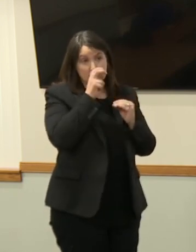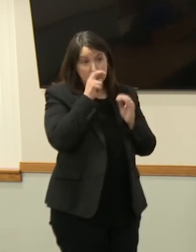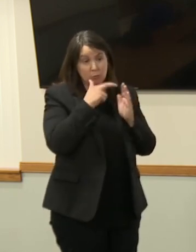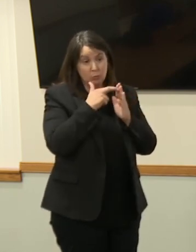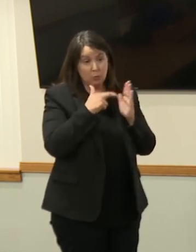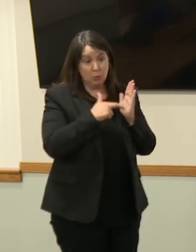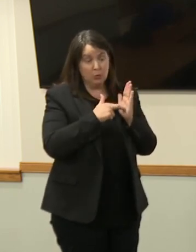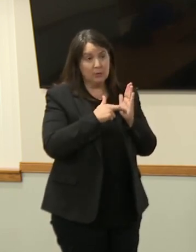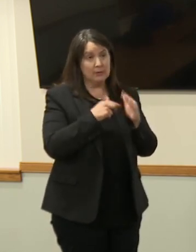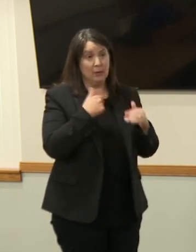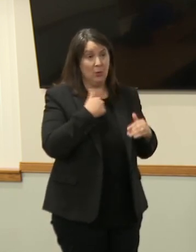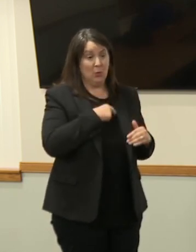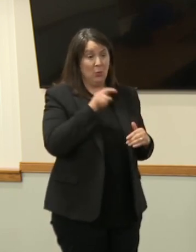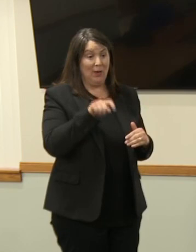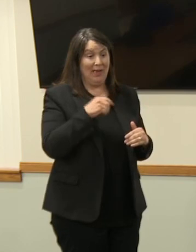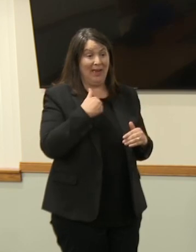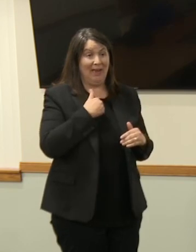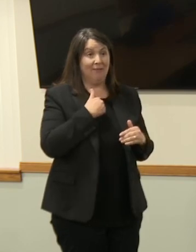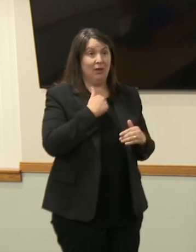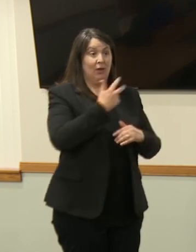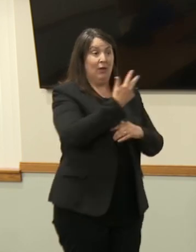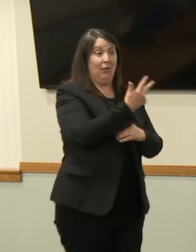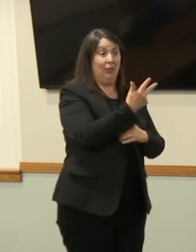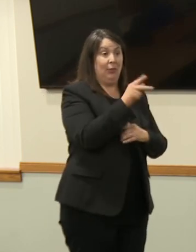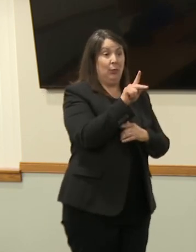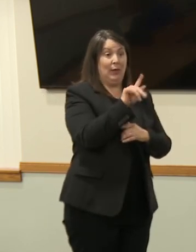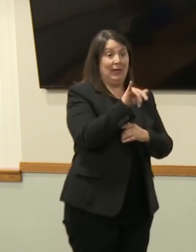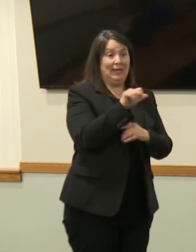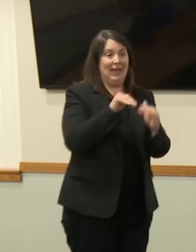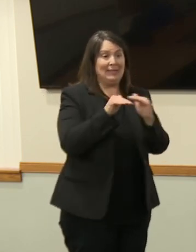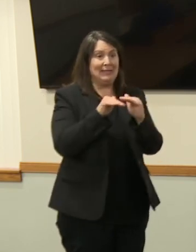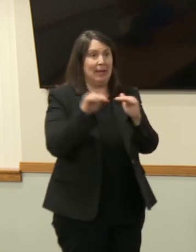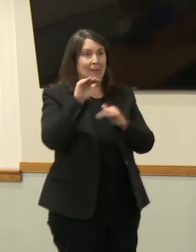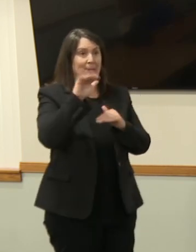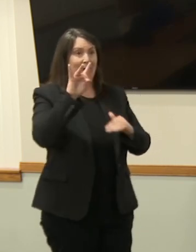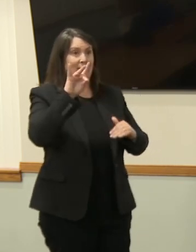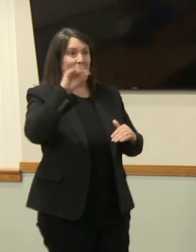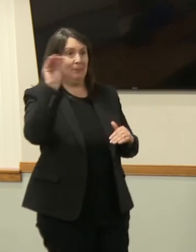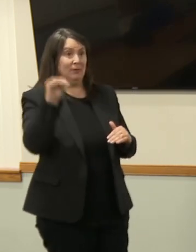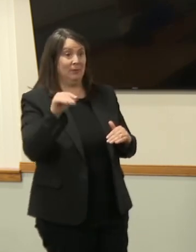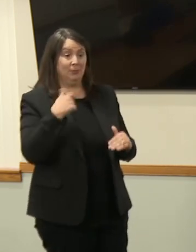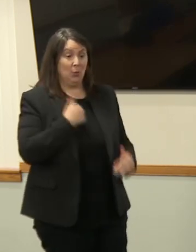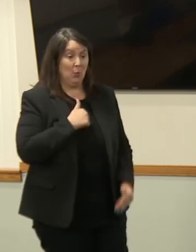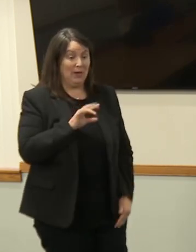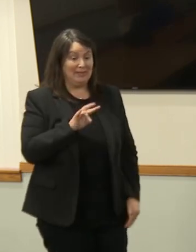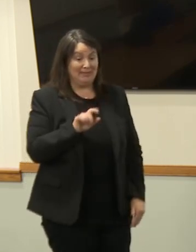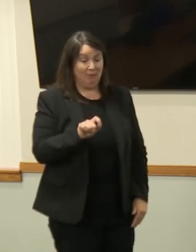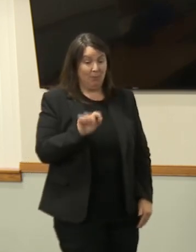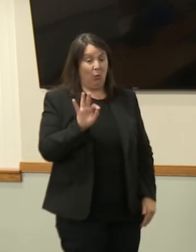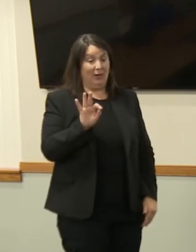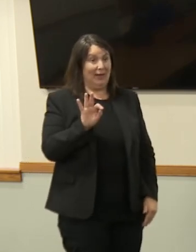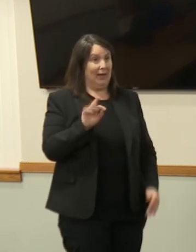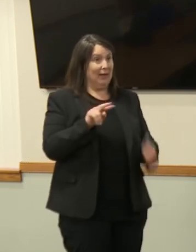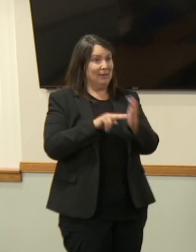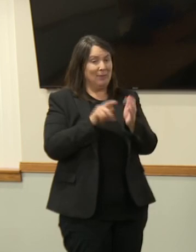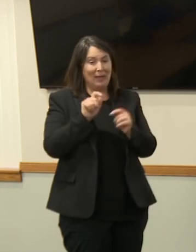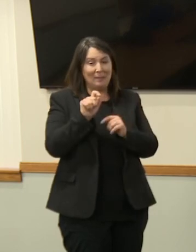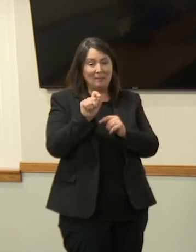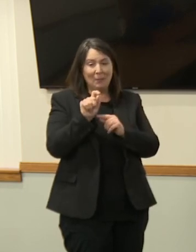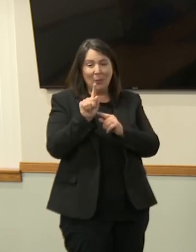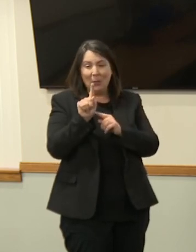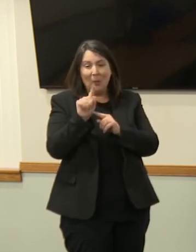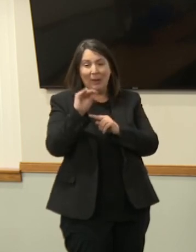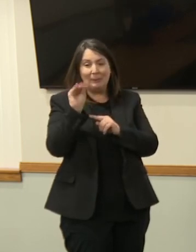3 consecutive days at 8% or above. And so at 7.9, we're just 0.1% away from meeting that first